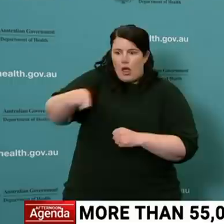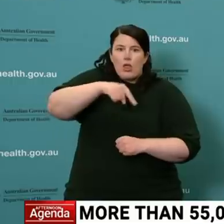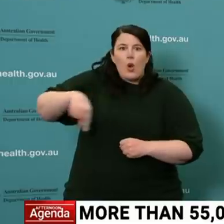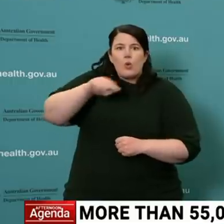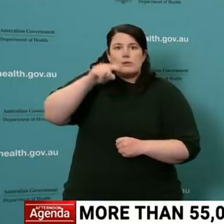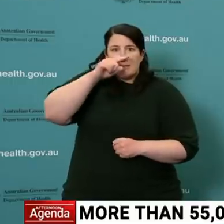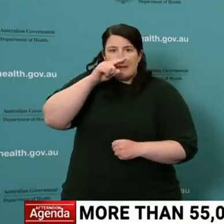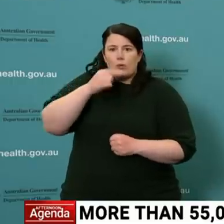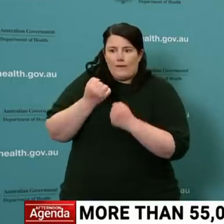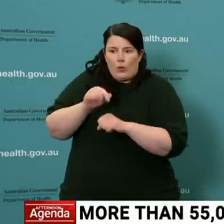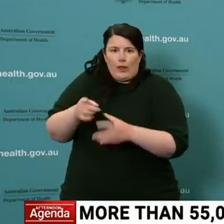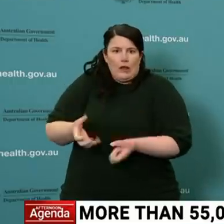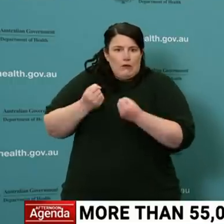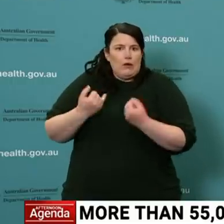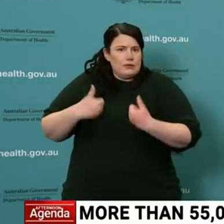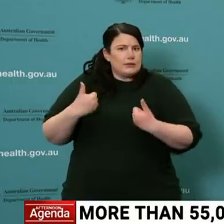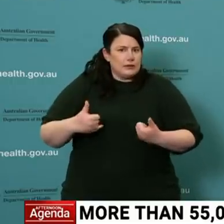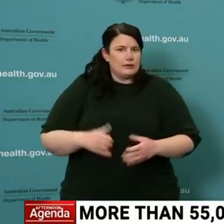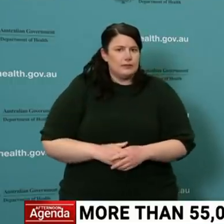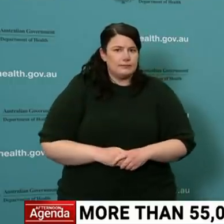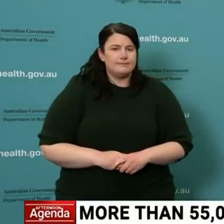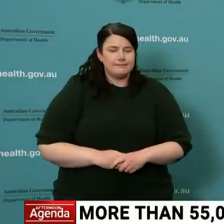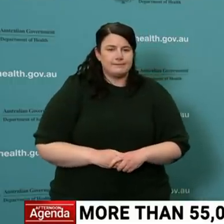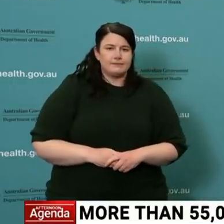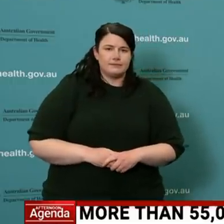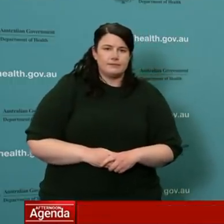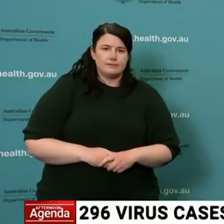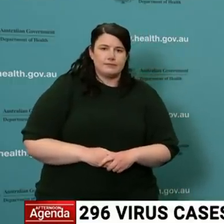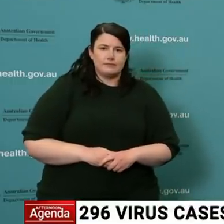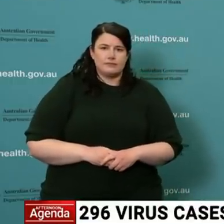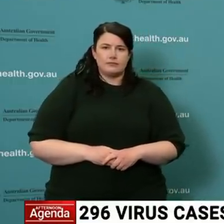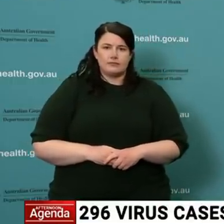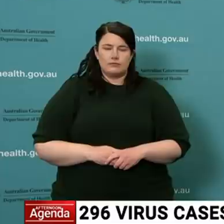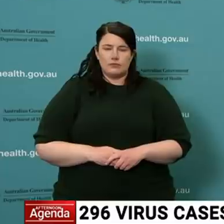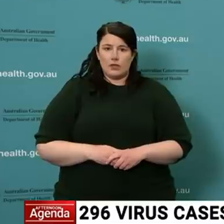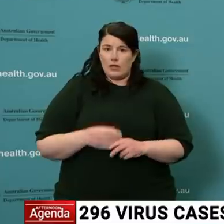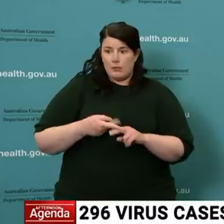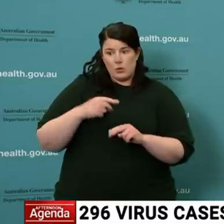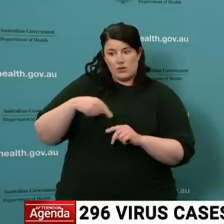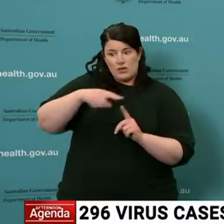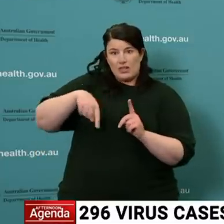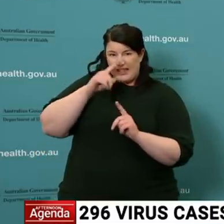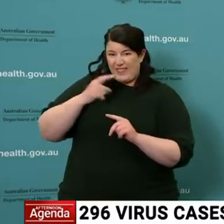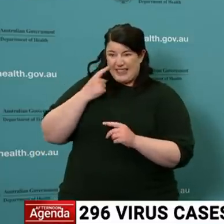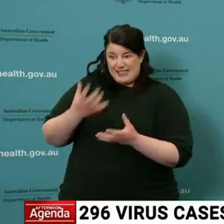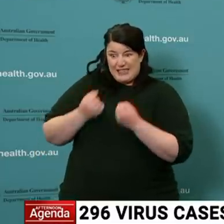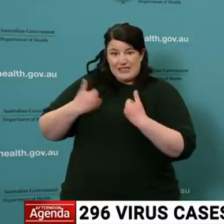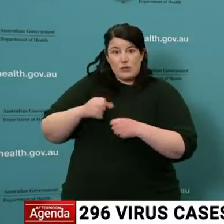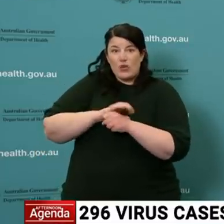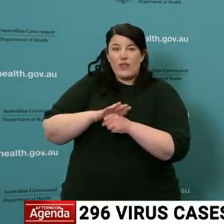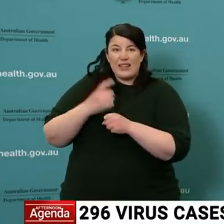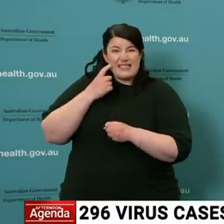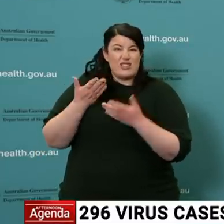being diagnosed with this virus and potentially getting severe consequences from it.